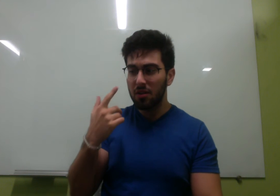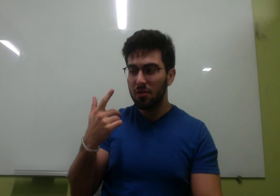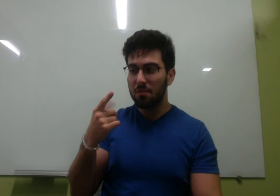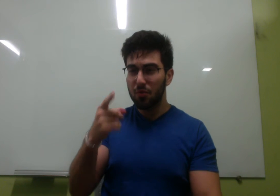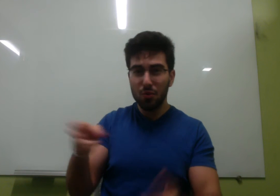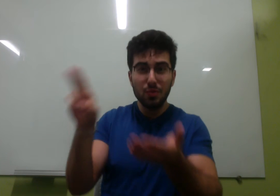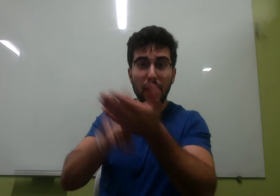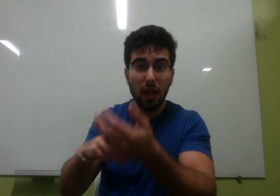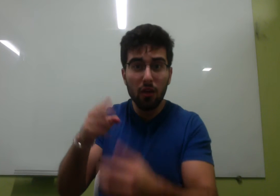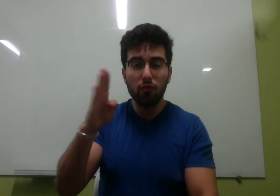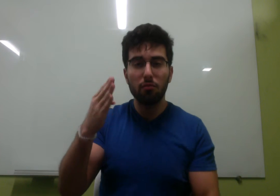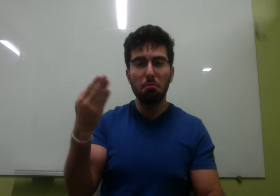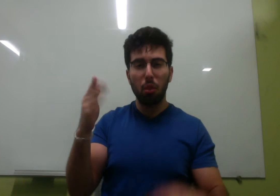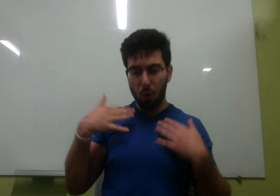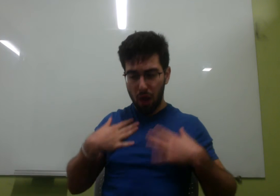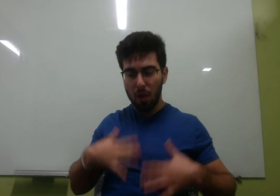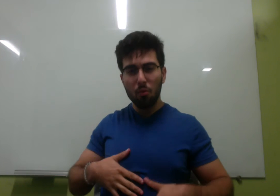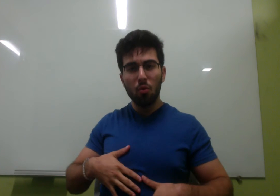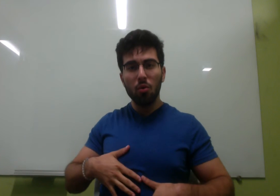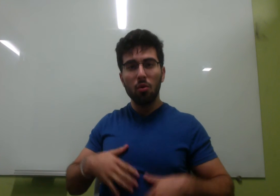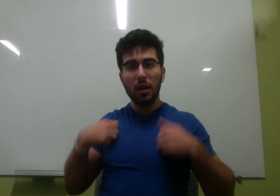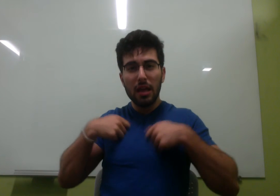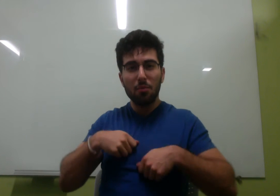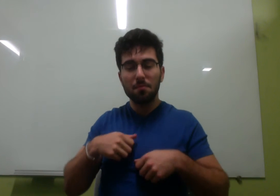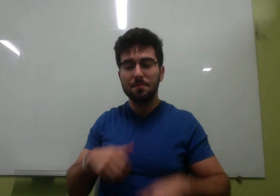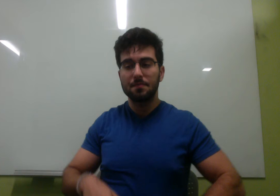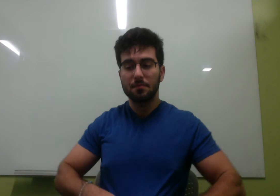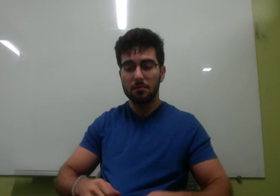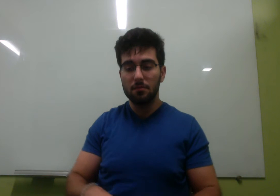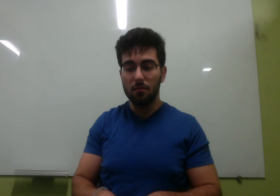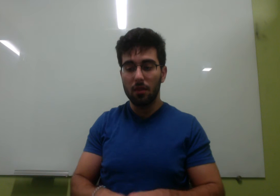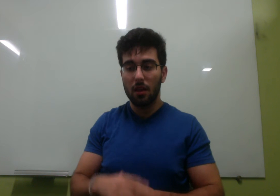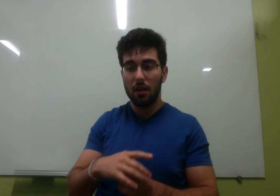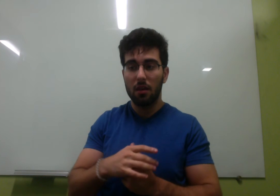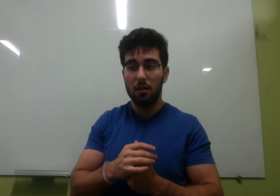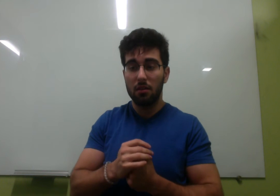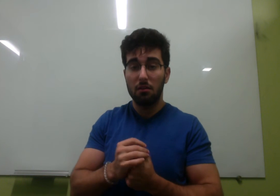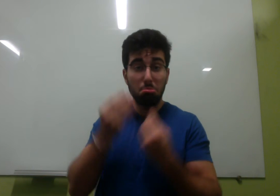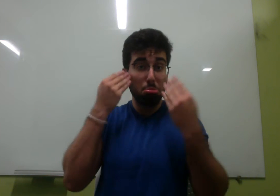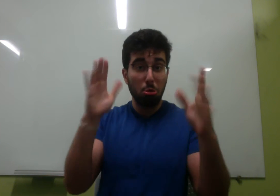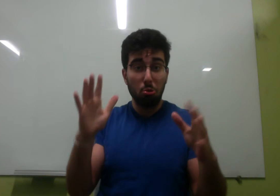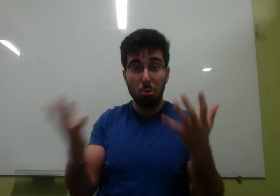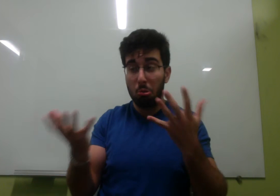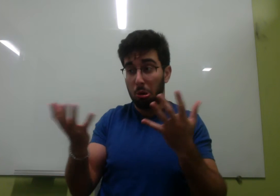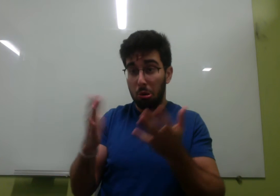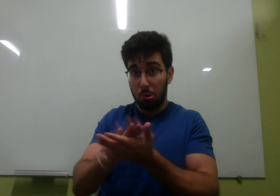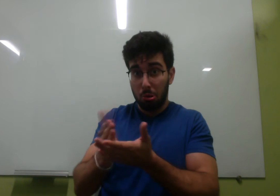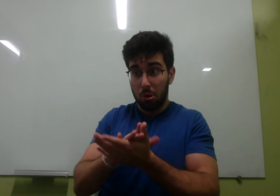You're not just going to be throwing burgers on the grill. We're talking about short rib burgers, hoppy cheddar sauce on a pretzel bun. We're talking about seared steaks and thyme pan sauce